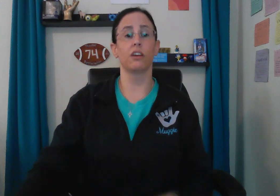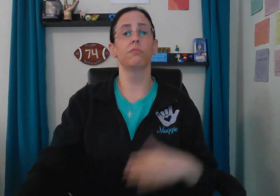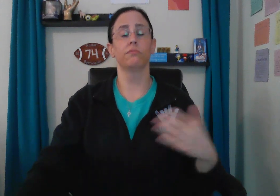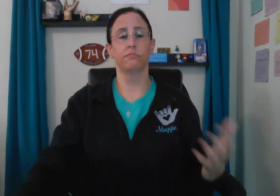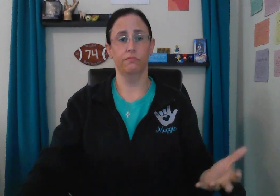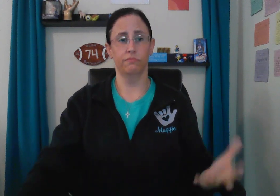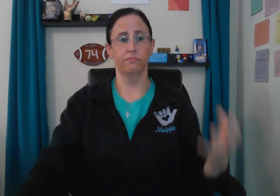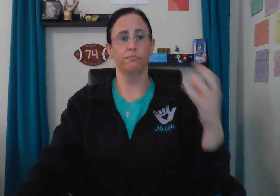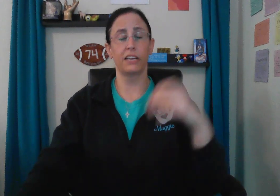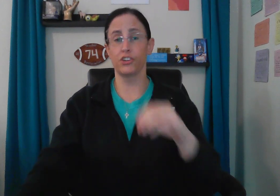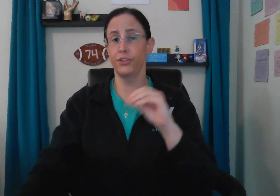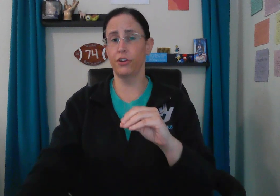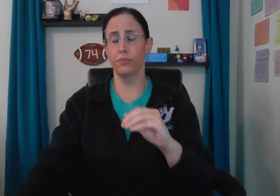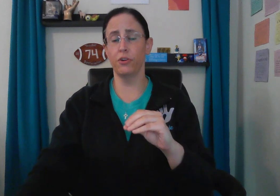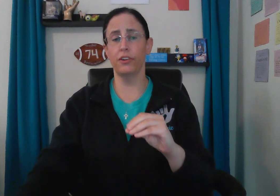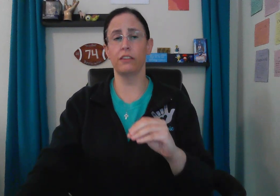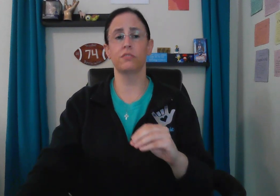So make sure you know your pronouns.